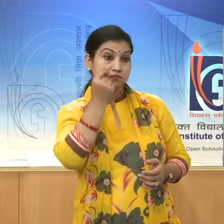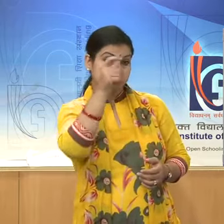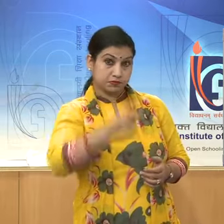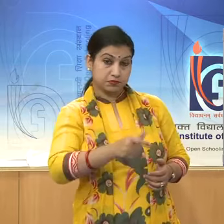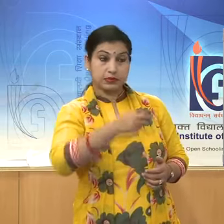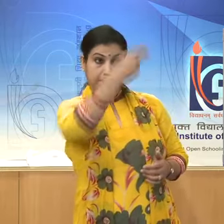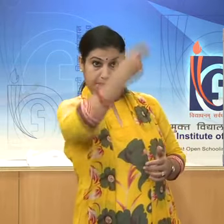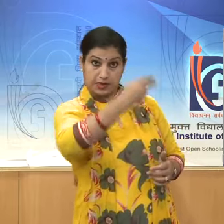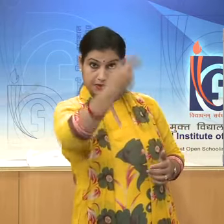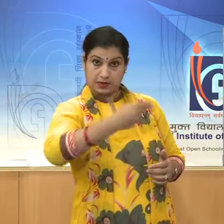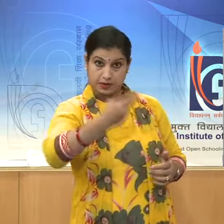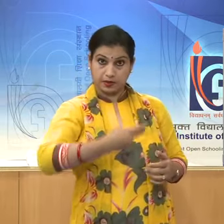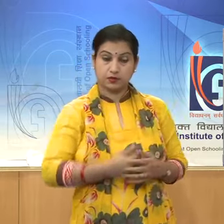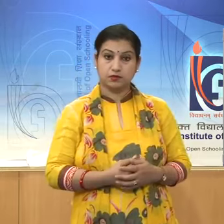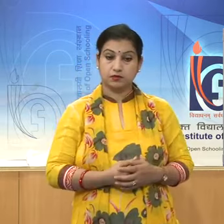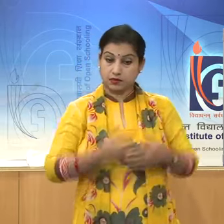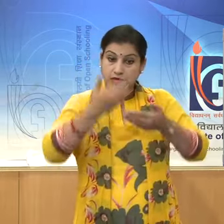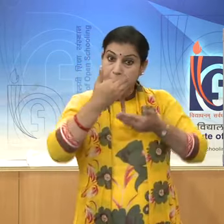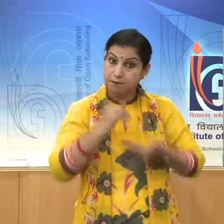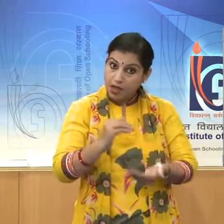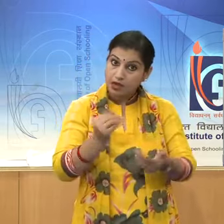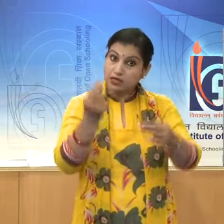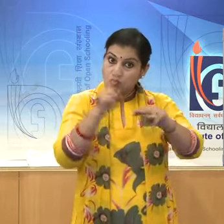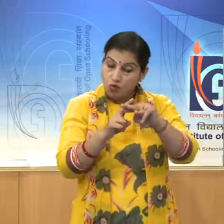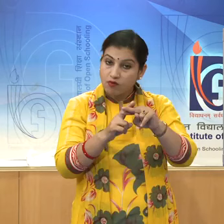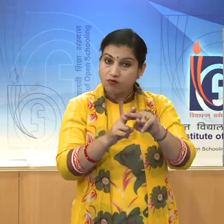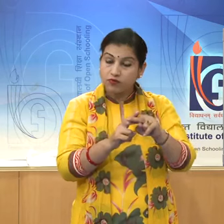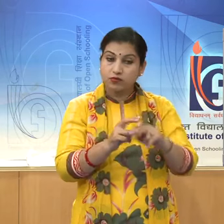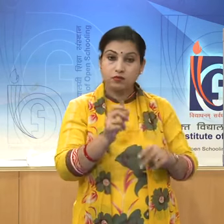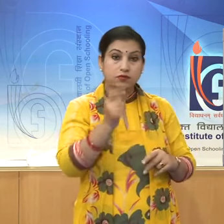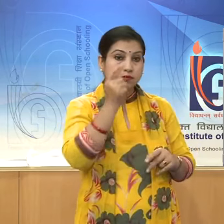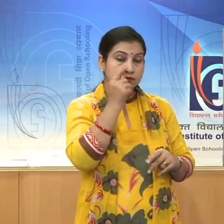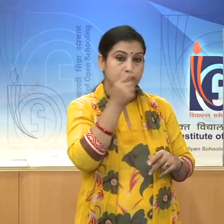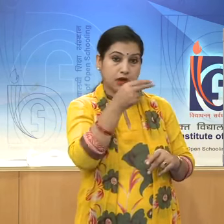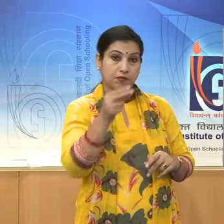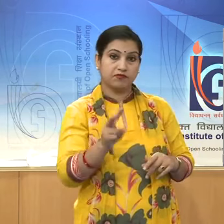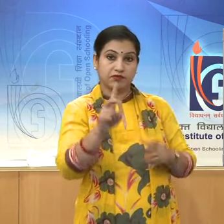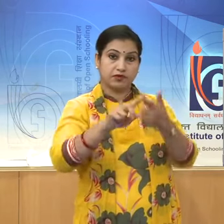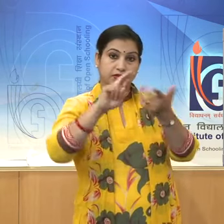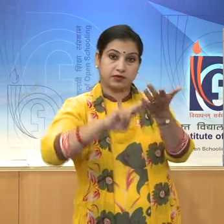Botticelli painted Birth of Venus in about